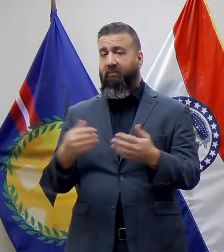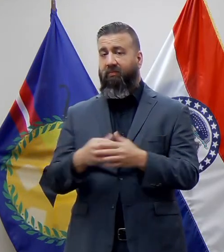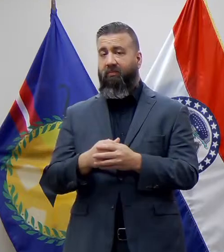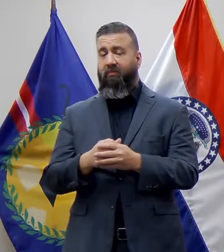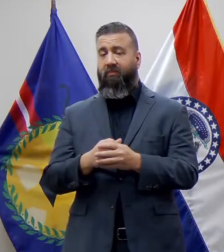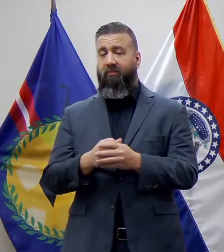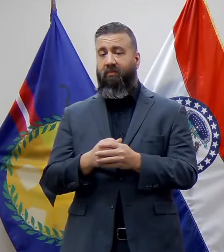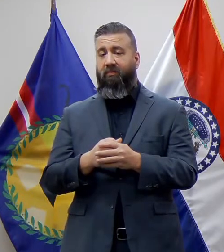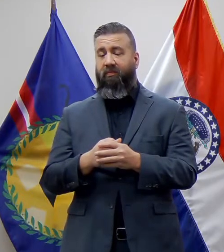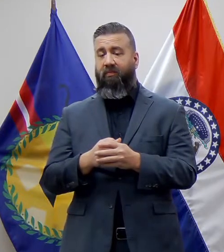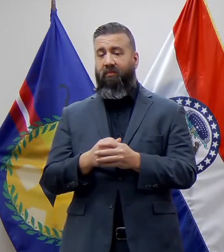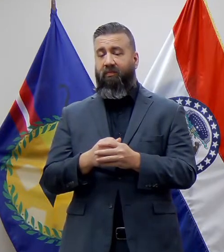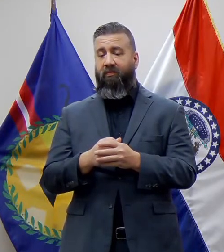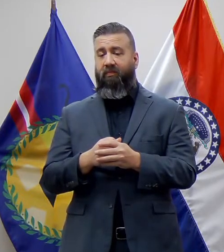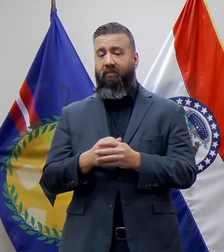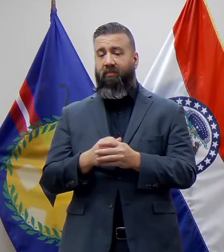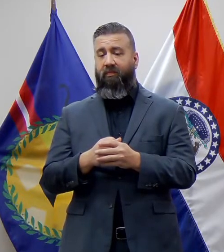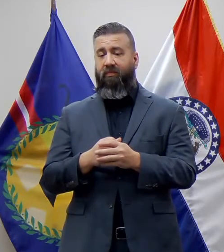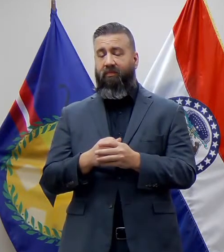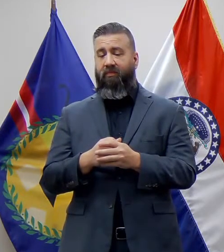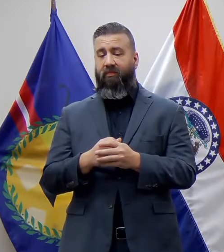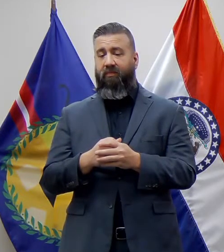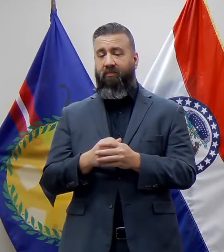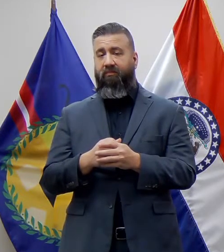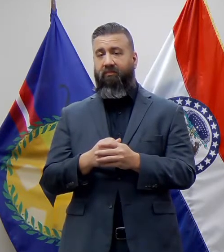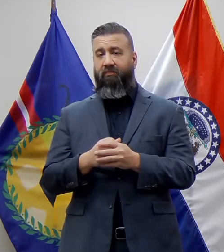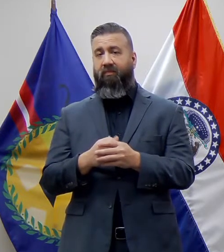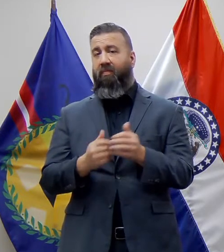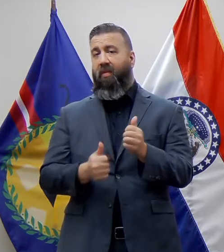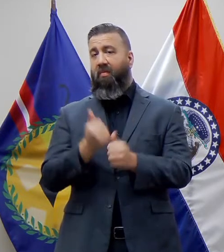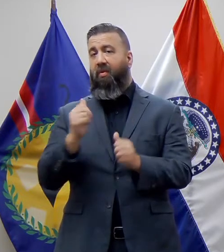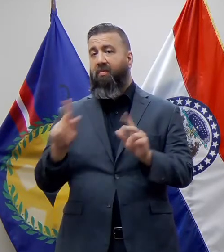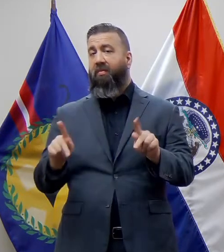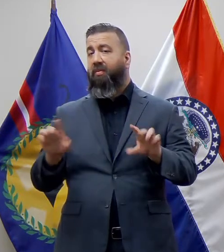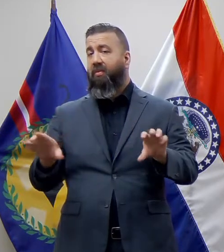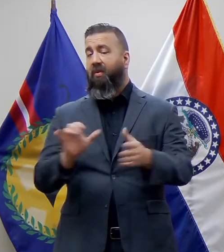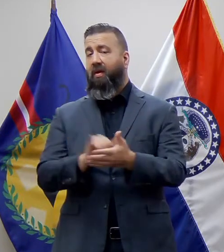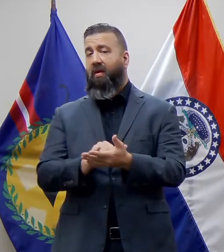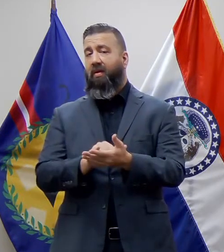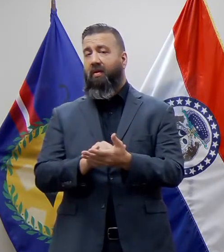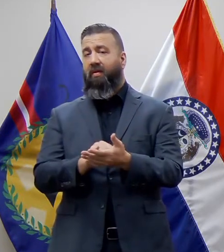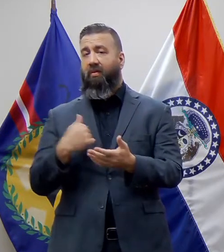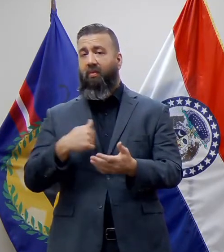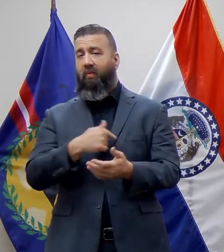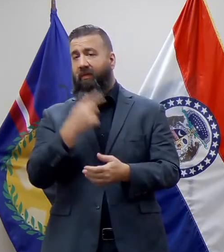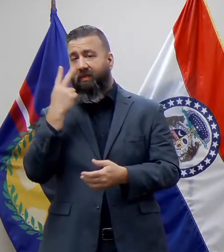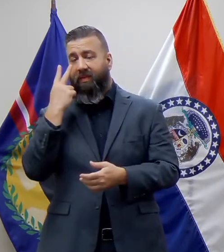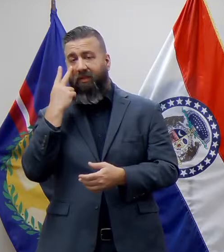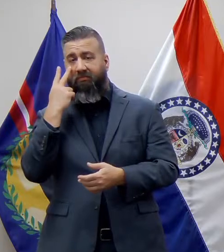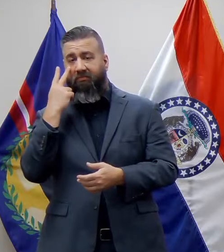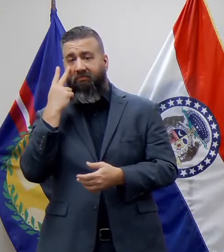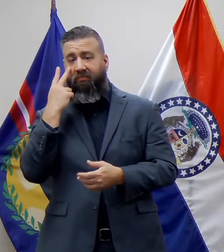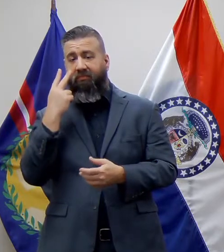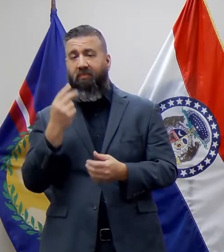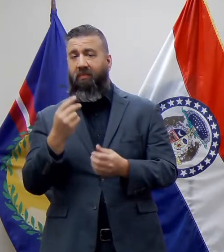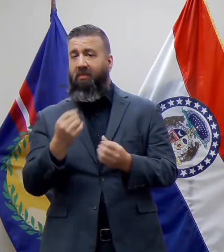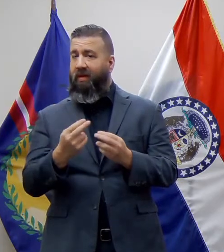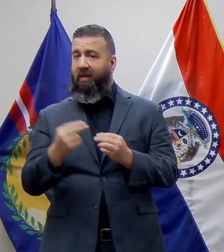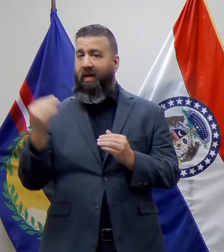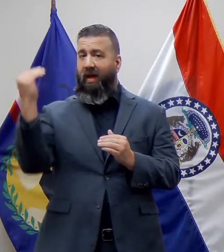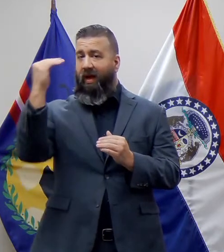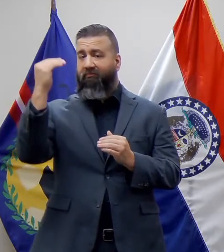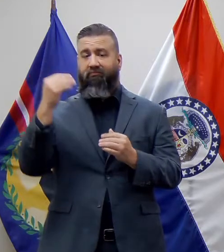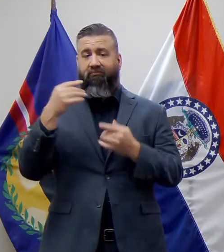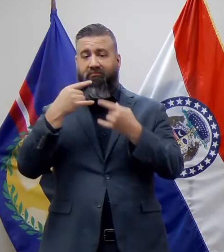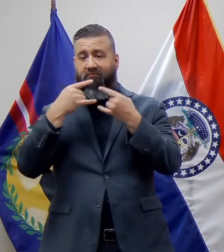safe, to keep the patrons to their businesses safe, then they do it. Most people do that. And we've seen a much higher mask